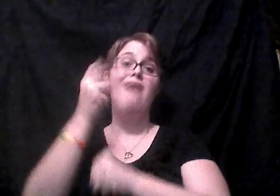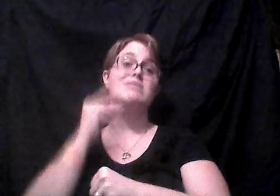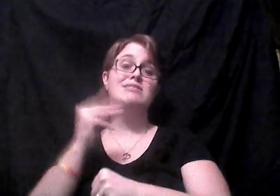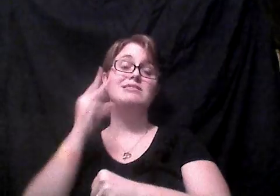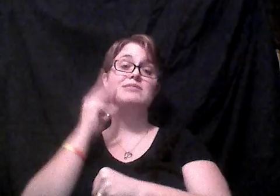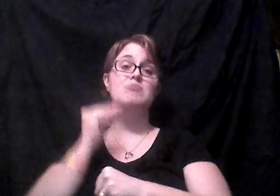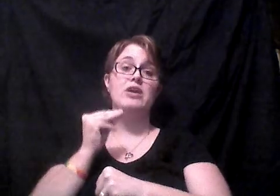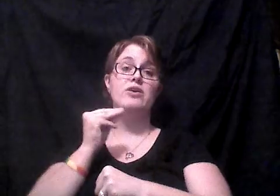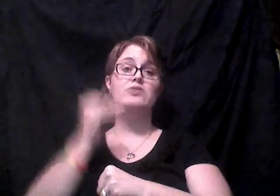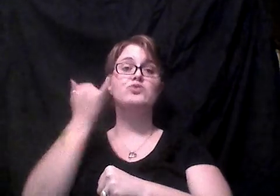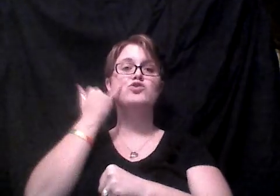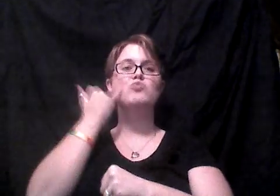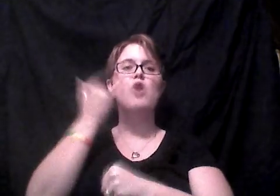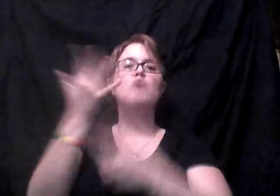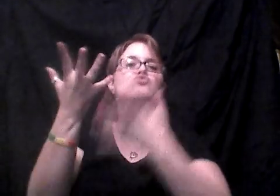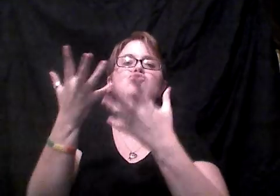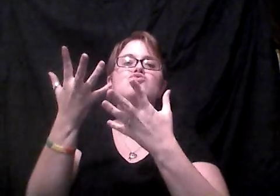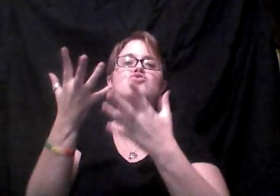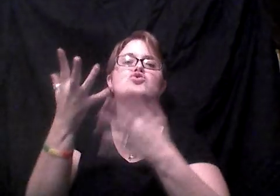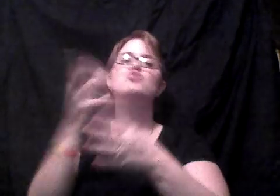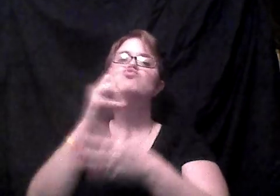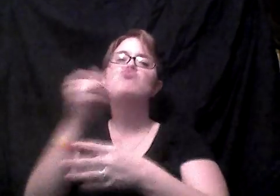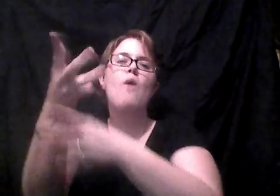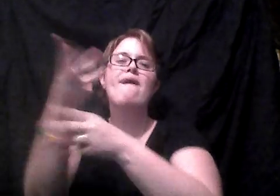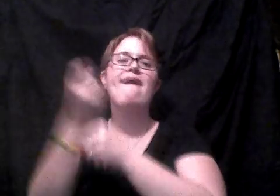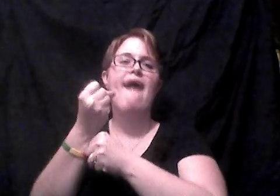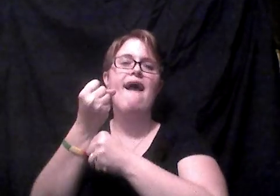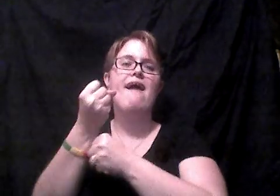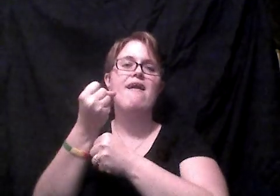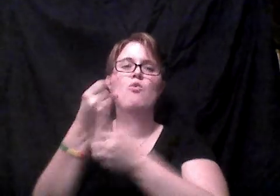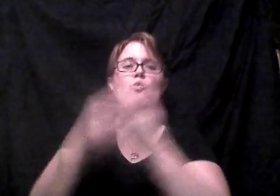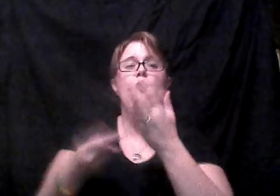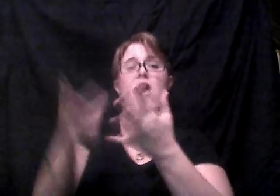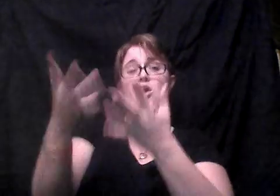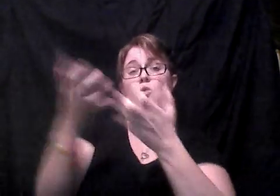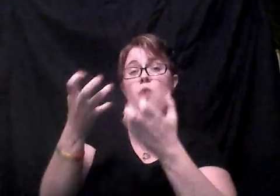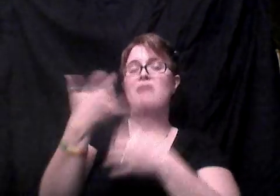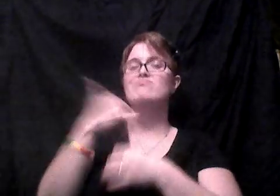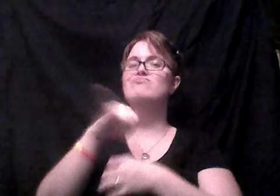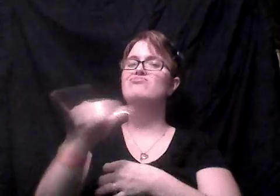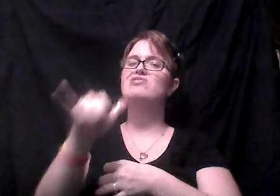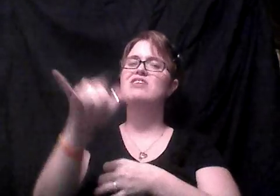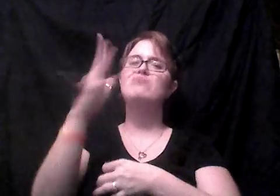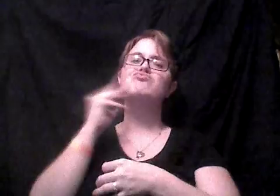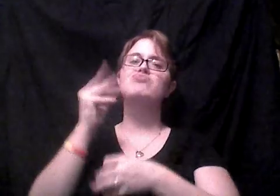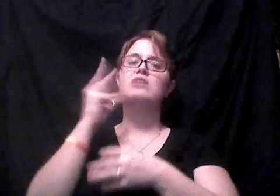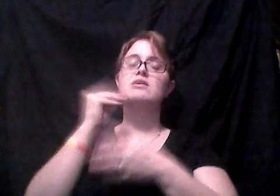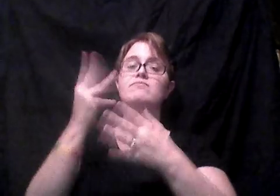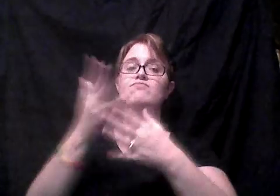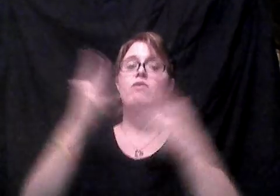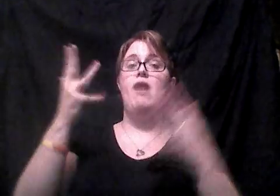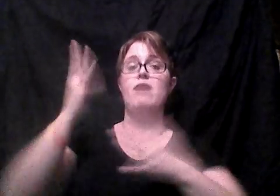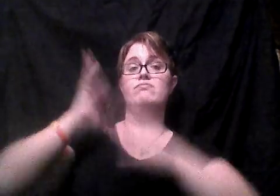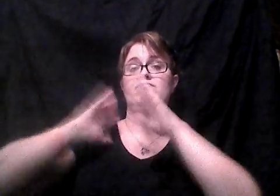don't get what you wanted. Now, I played Little League football for a long time, and I had a phenomenal coach, Coach Jim Graham, and he was old